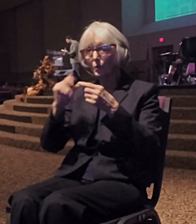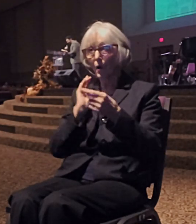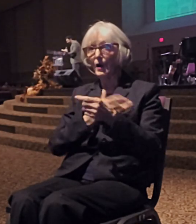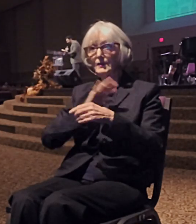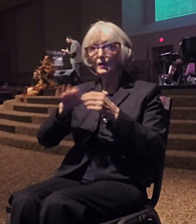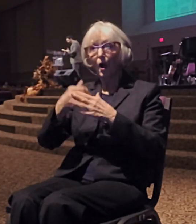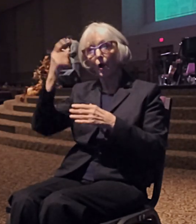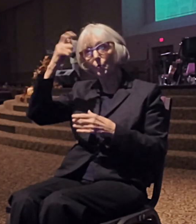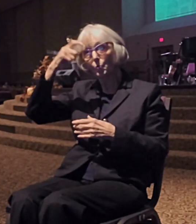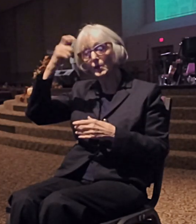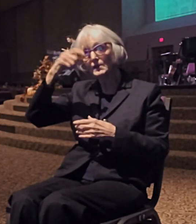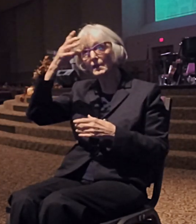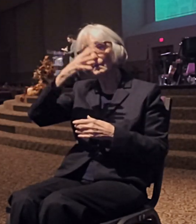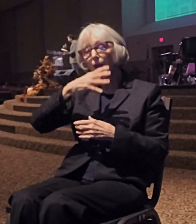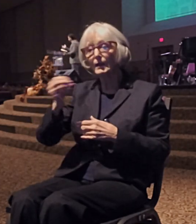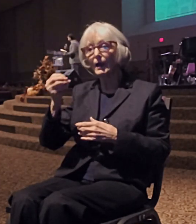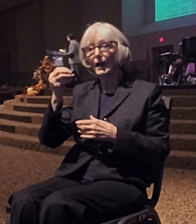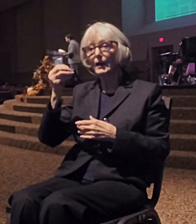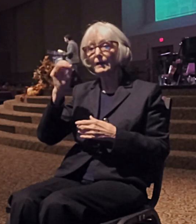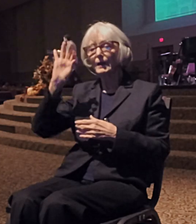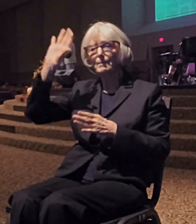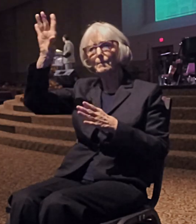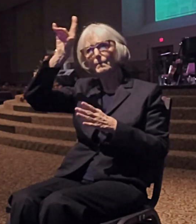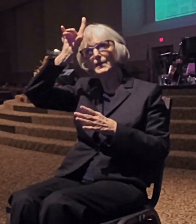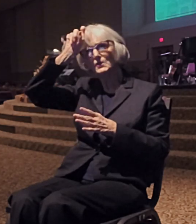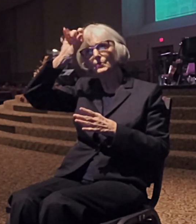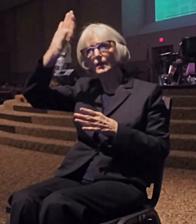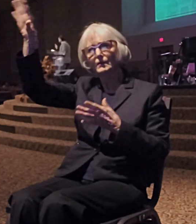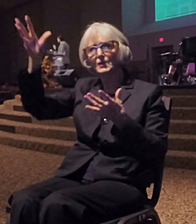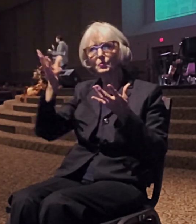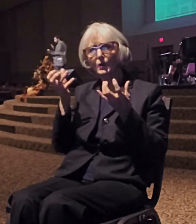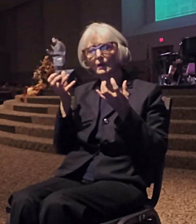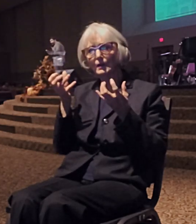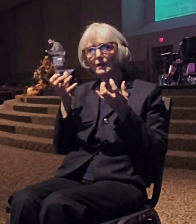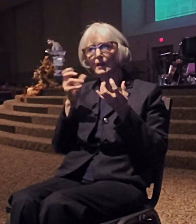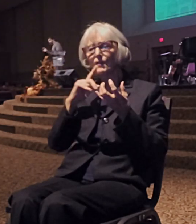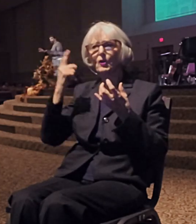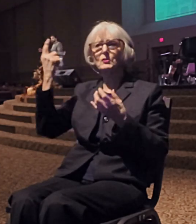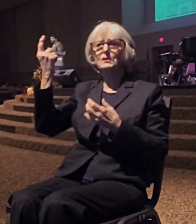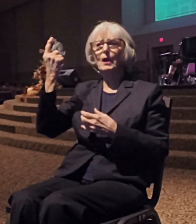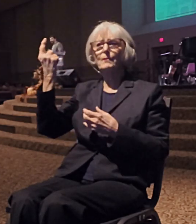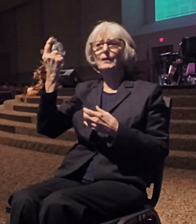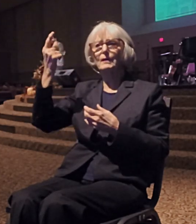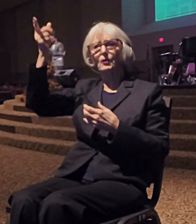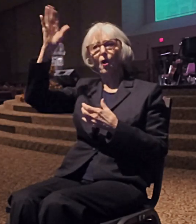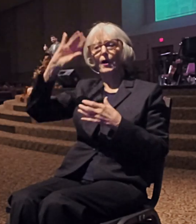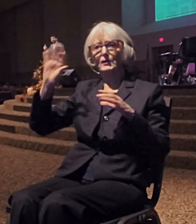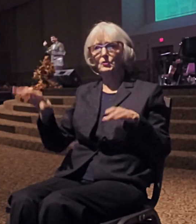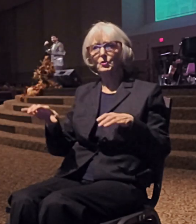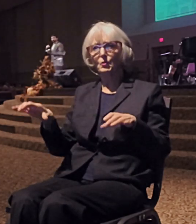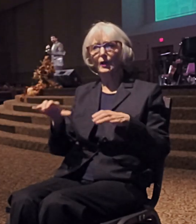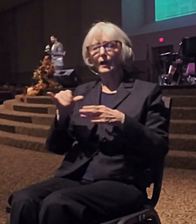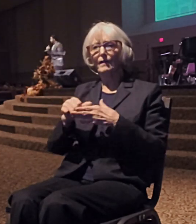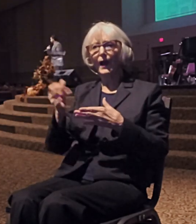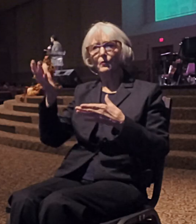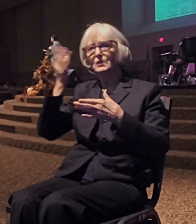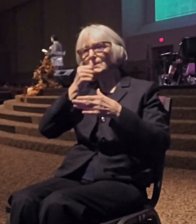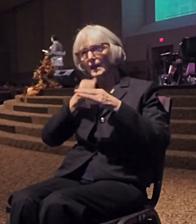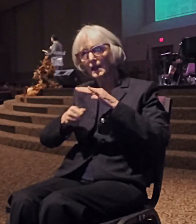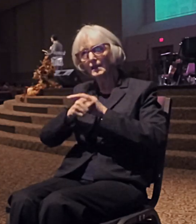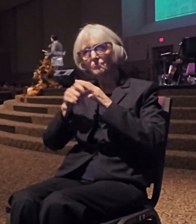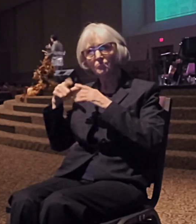and insight, God made known to us the mystery of his will. There was something that God is doing that was once hidden from